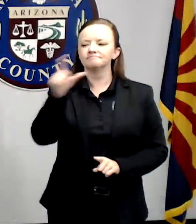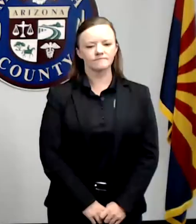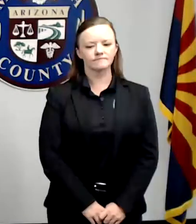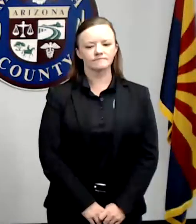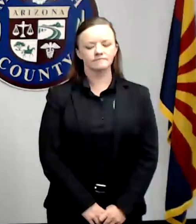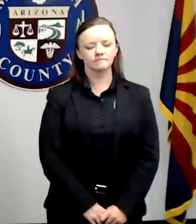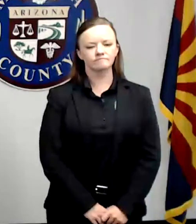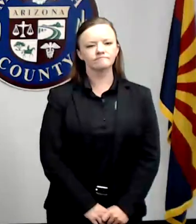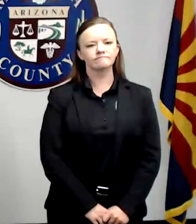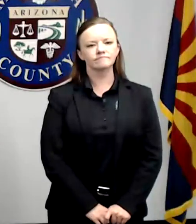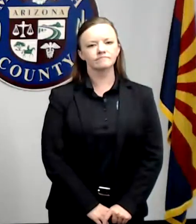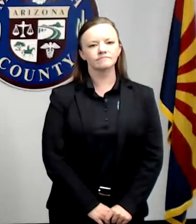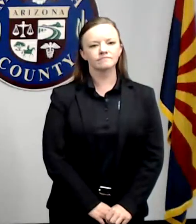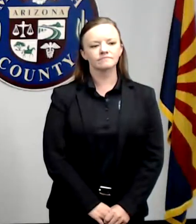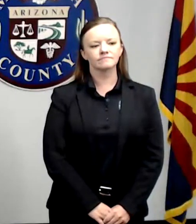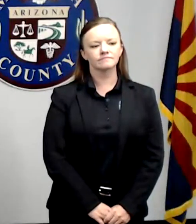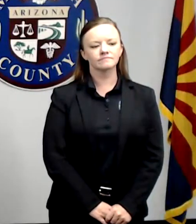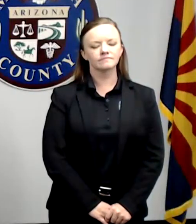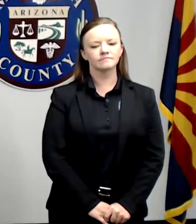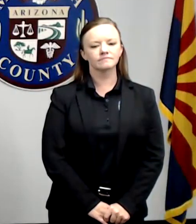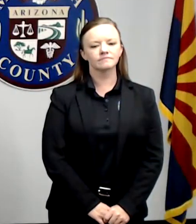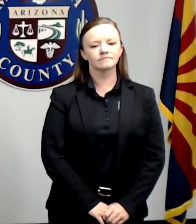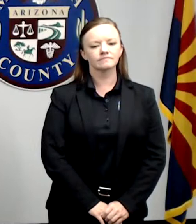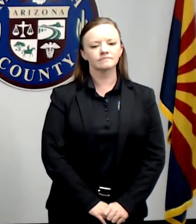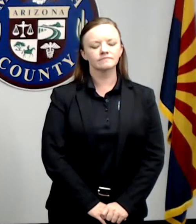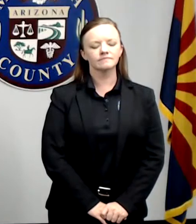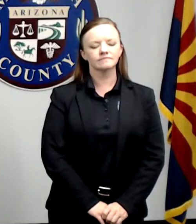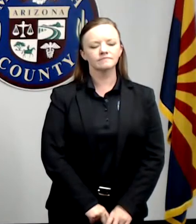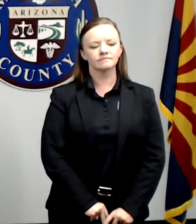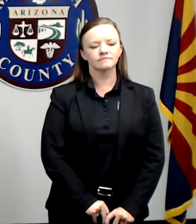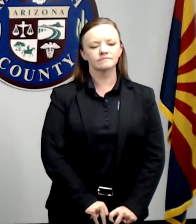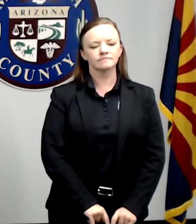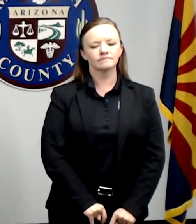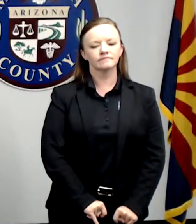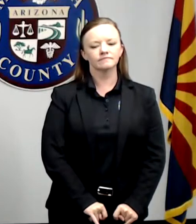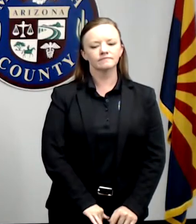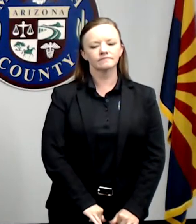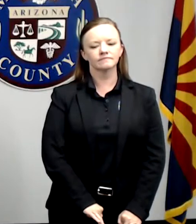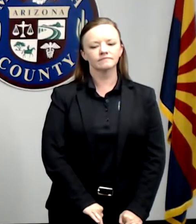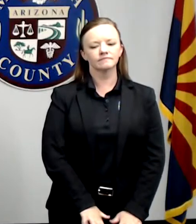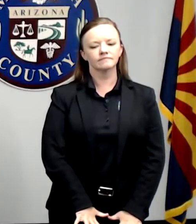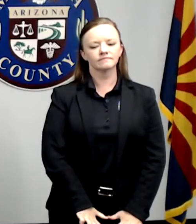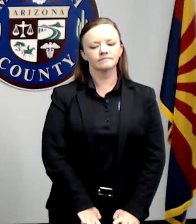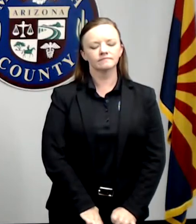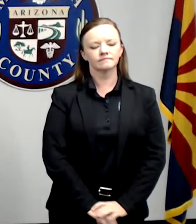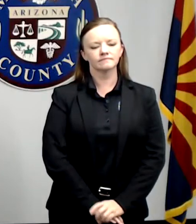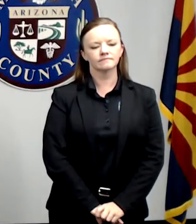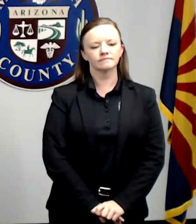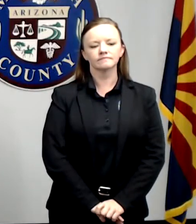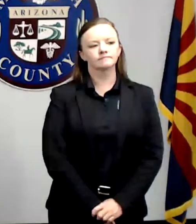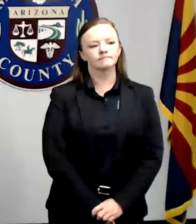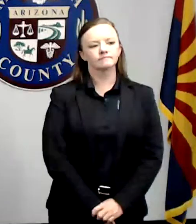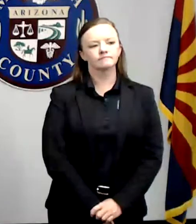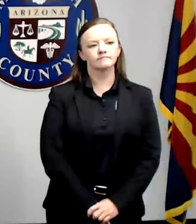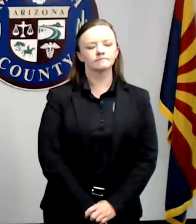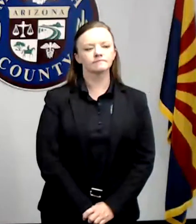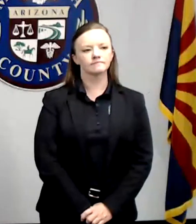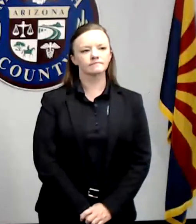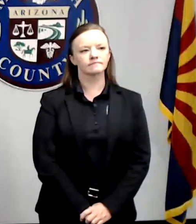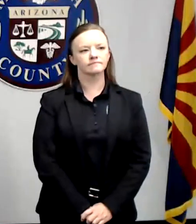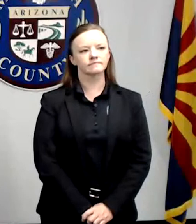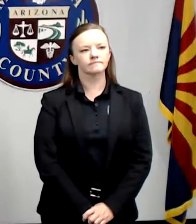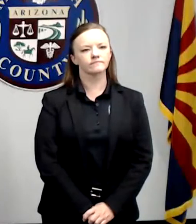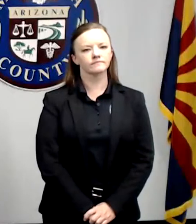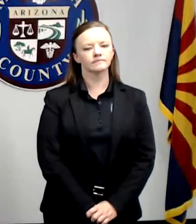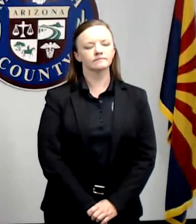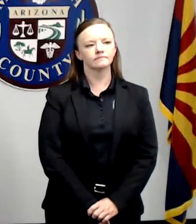Bueno, la pregunta, existen las pruebas alrededor de todo el condado. Hay laboratorios que los están haciendo. Lo que tienen ahorita que si esos laboratorios y